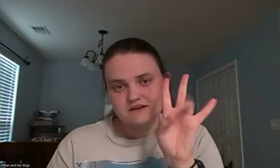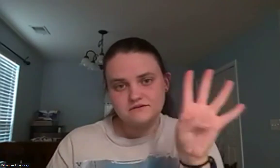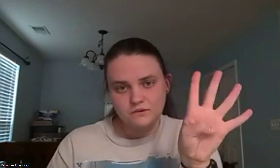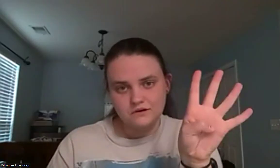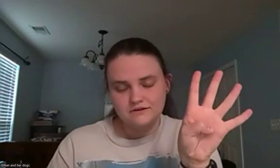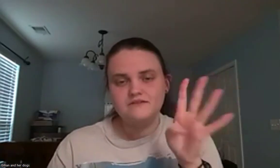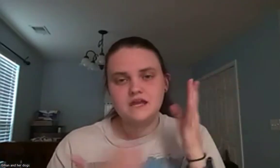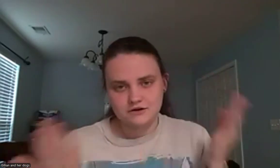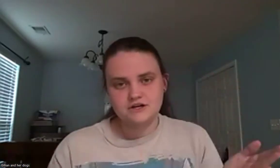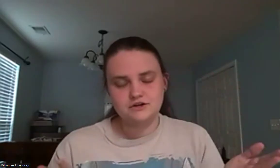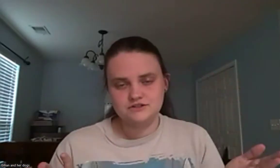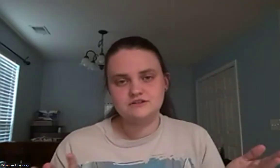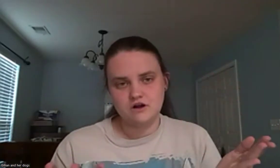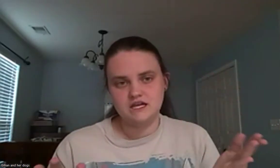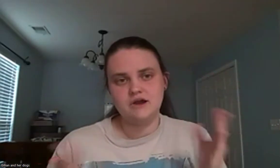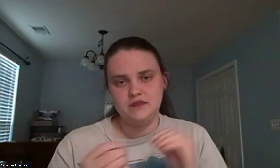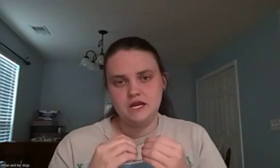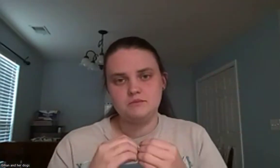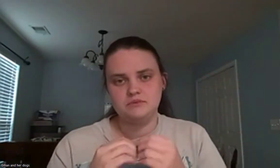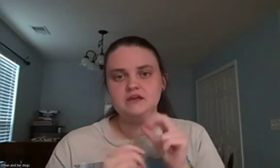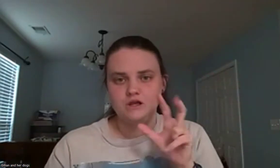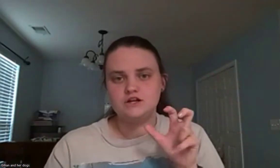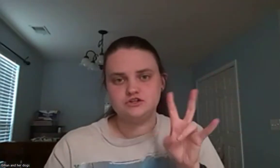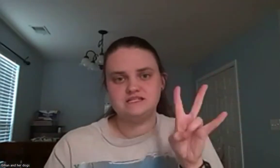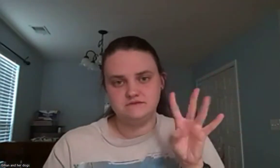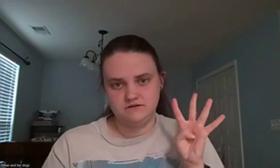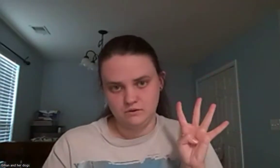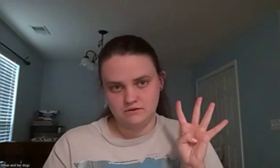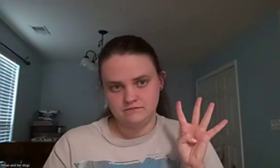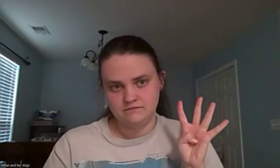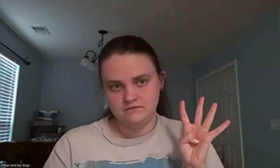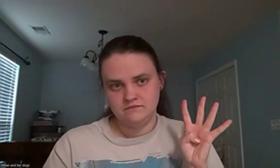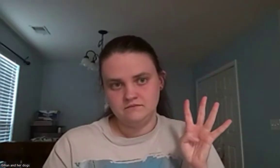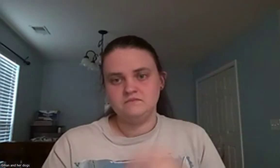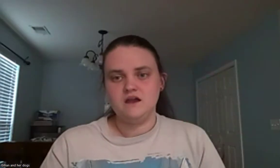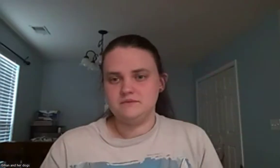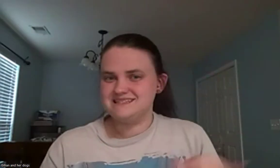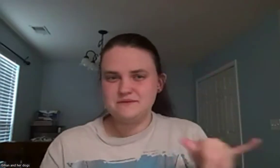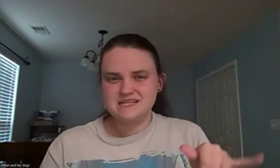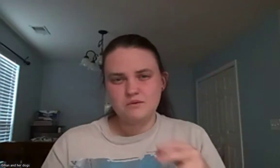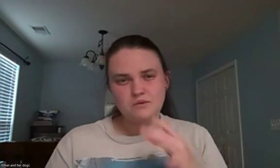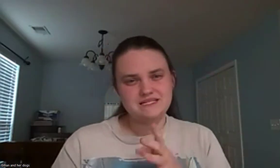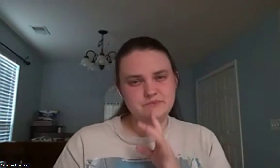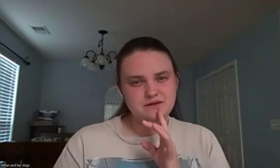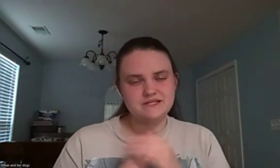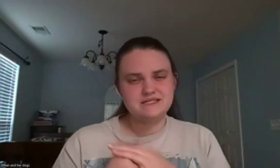374. They are going to know you're still talking about the number being 374. It's the same as how when we speak, we sometimes